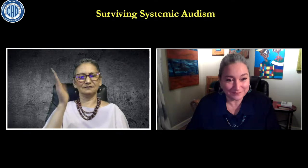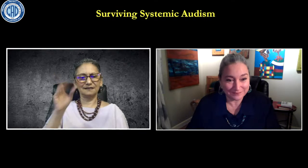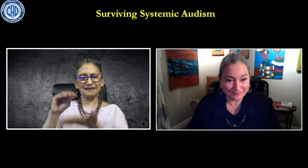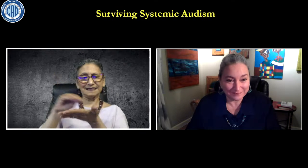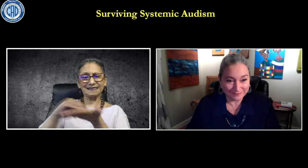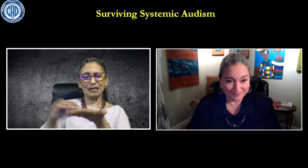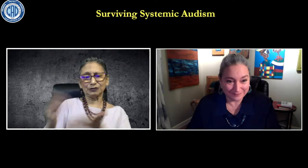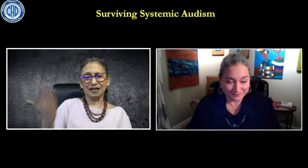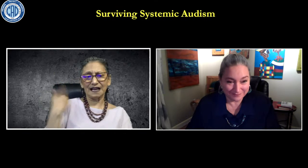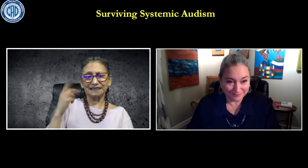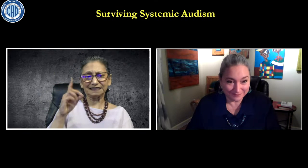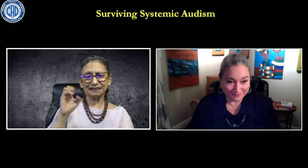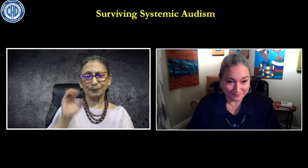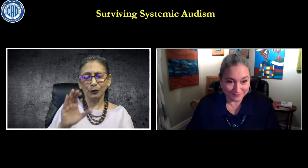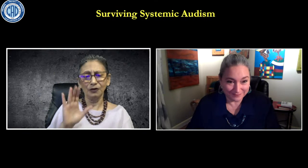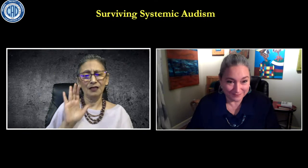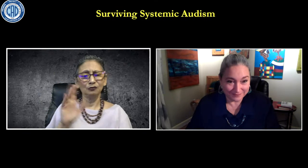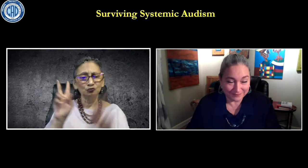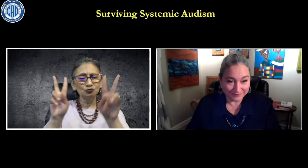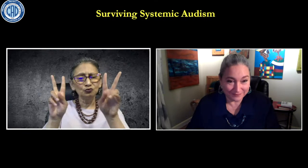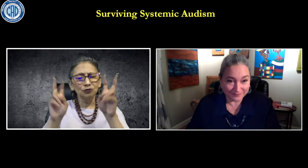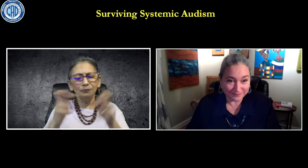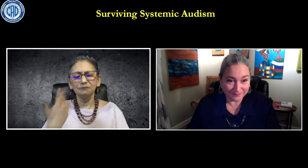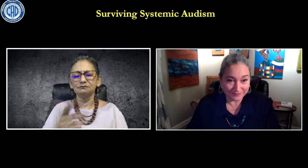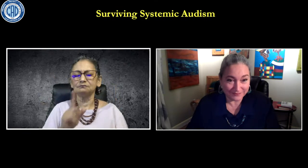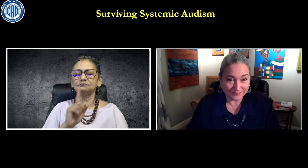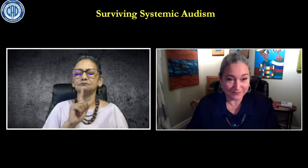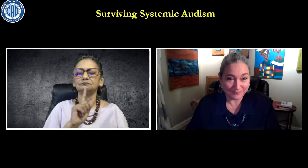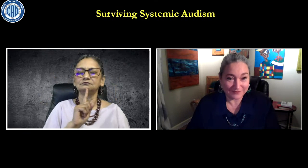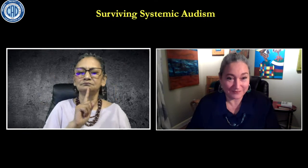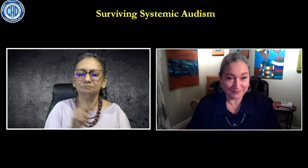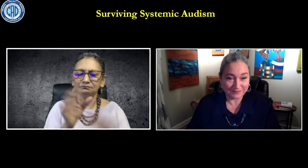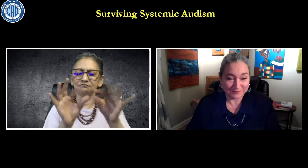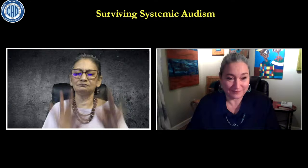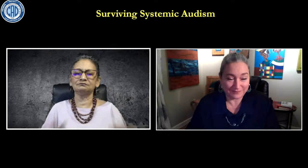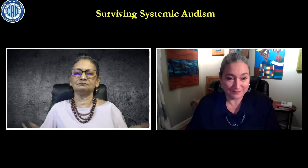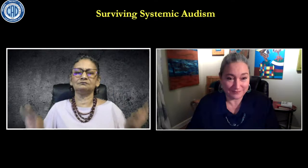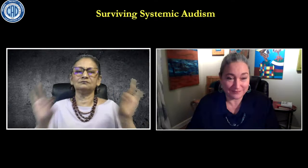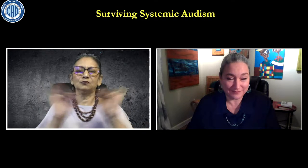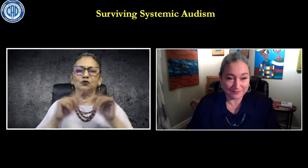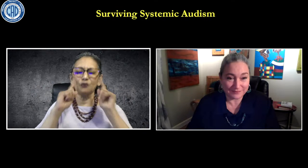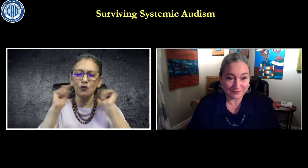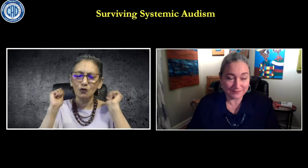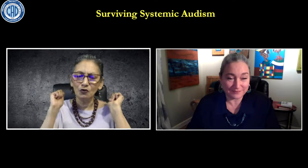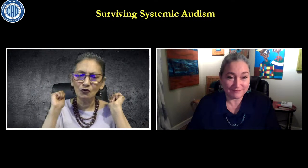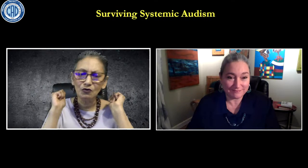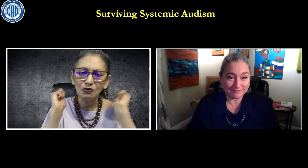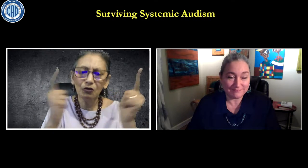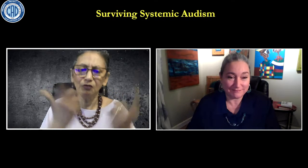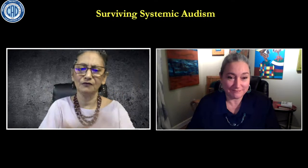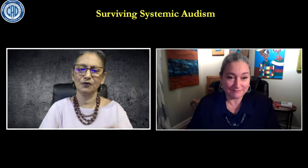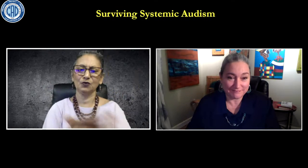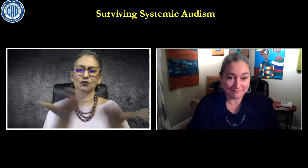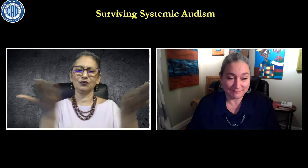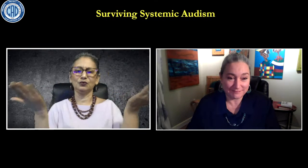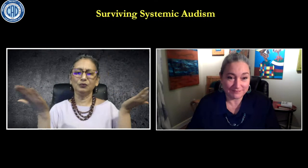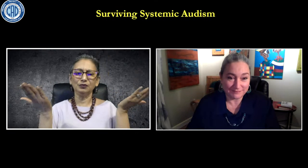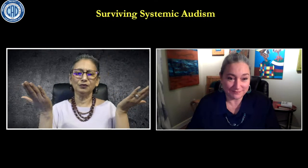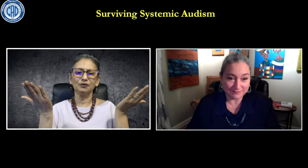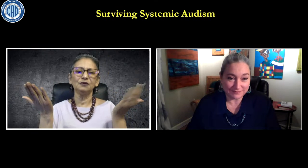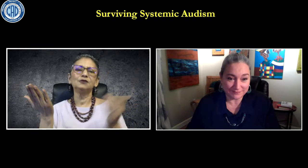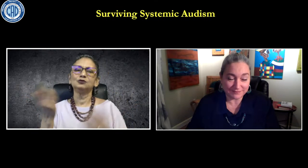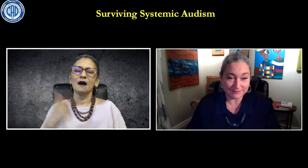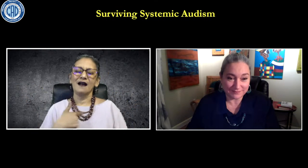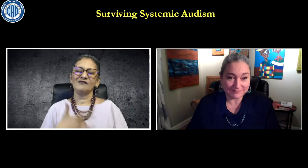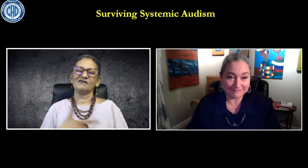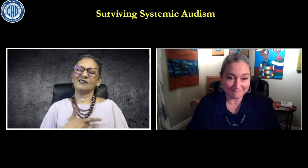This is a really important opportunity. This is why I asked you to present back in December when you defended your dissertation, because it is such